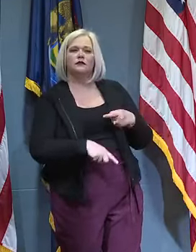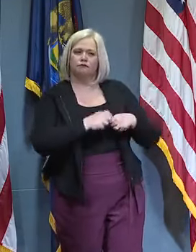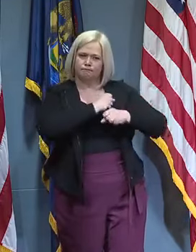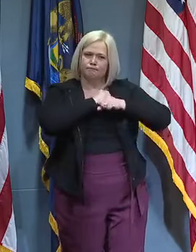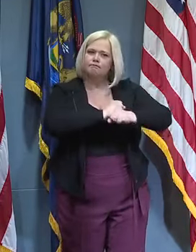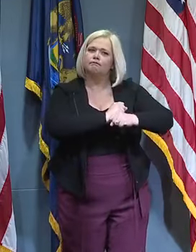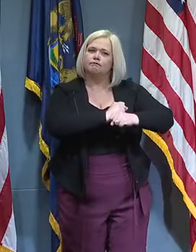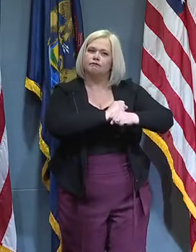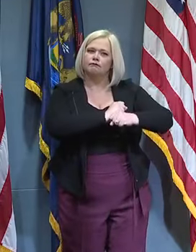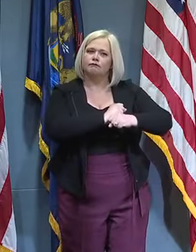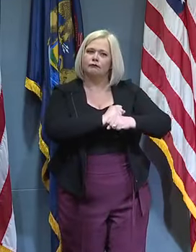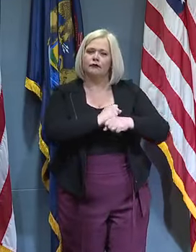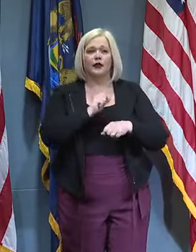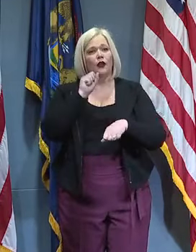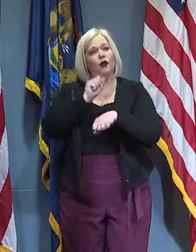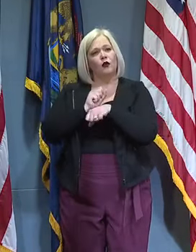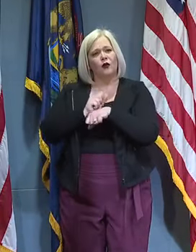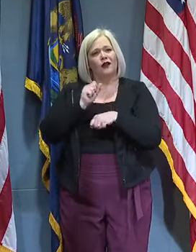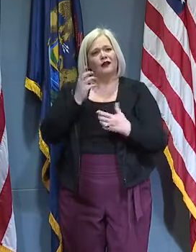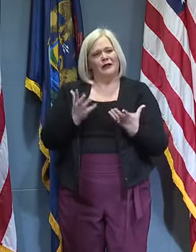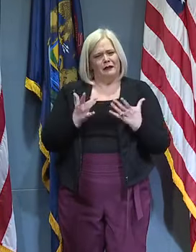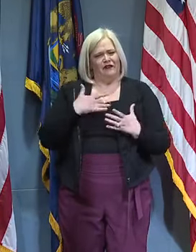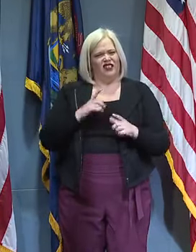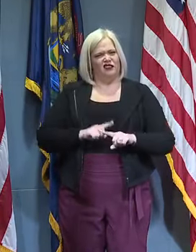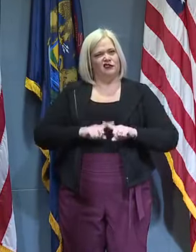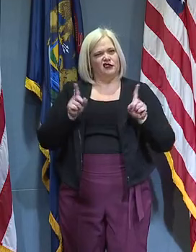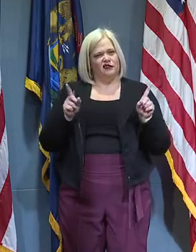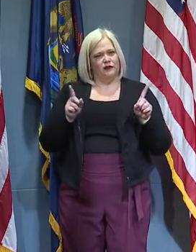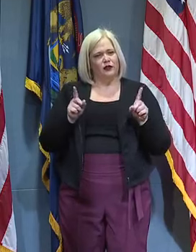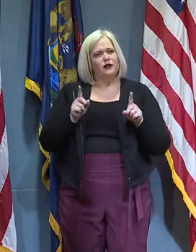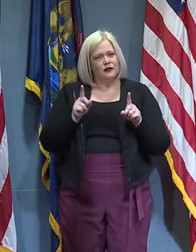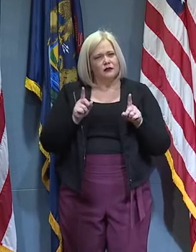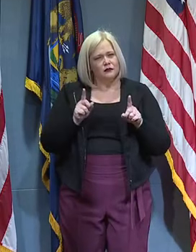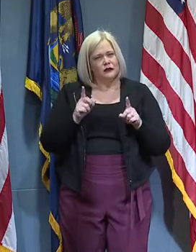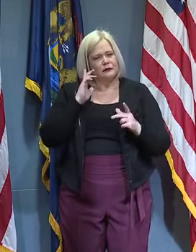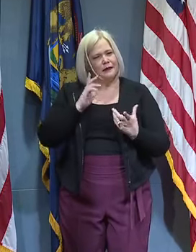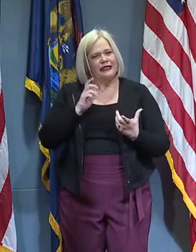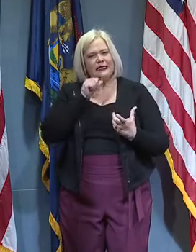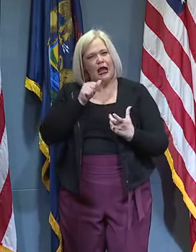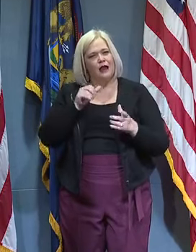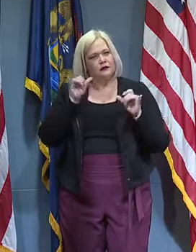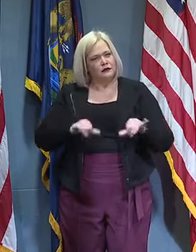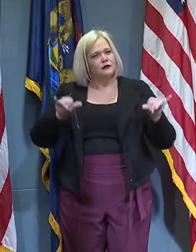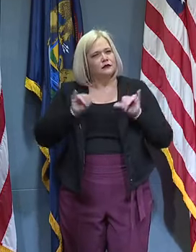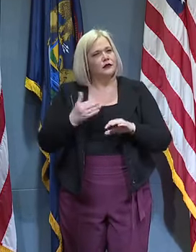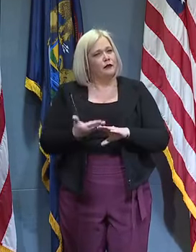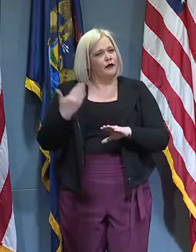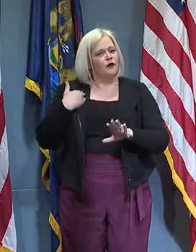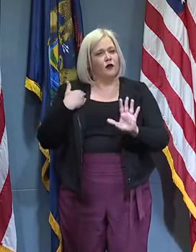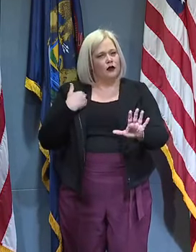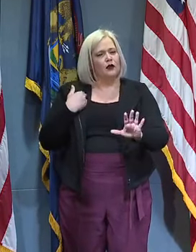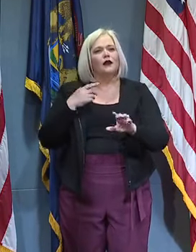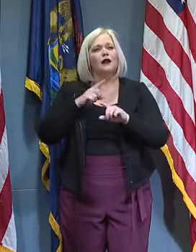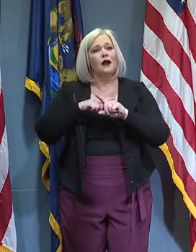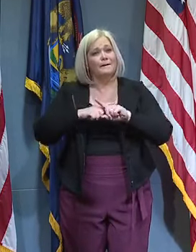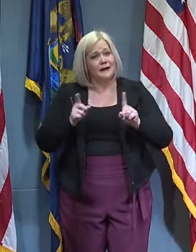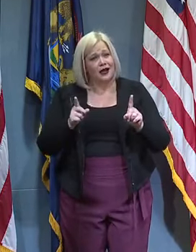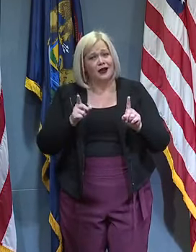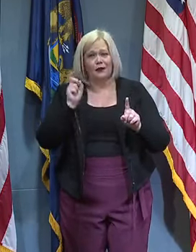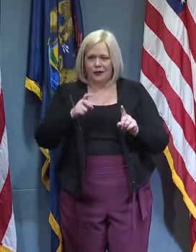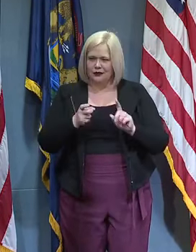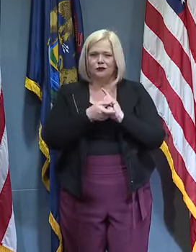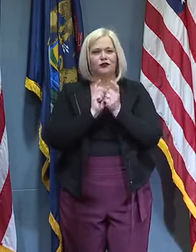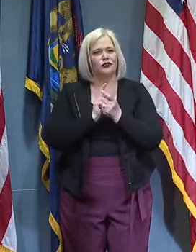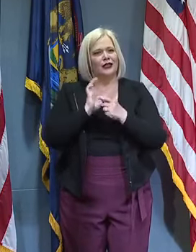than it has in the past, but these necessary steps will keep us safe as we re-engage our economy. Like